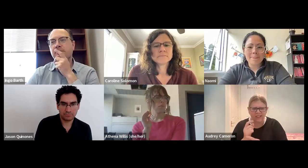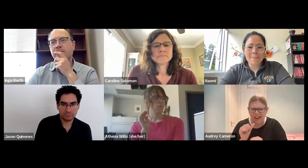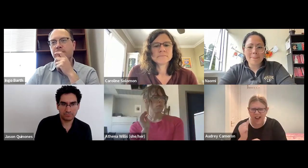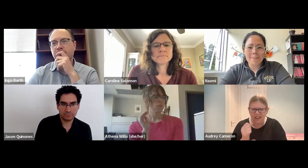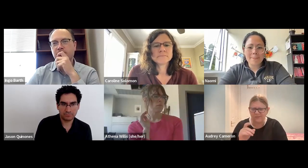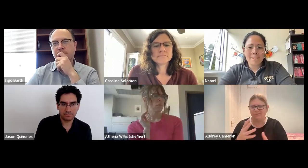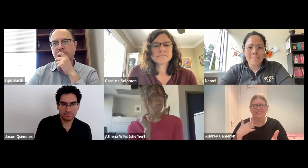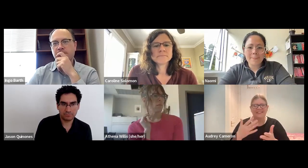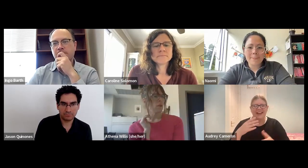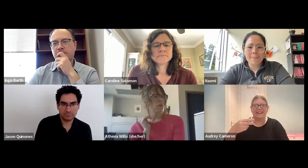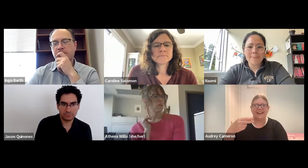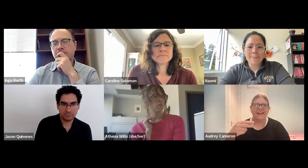I think too,